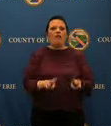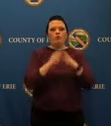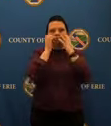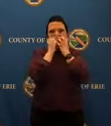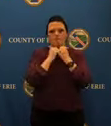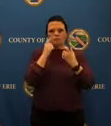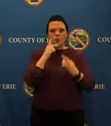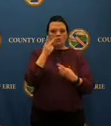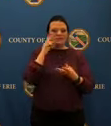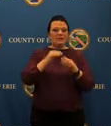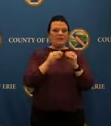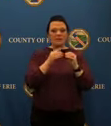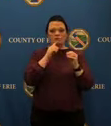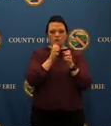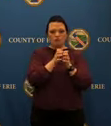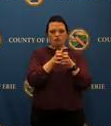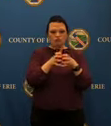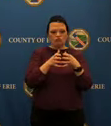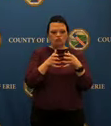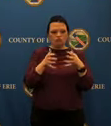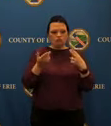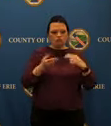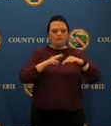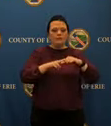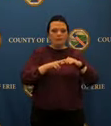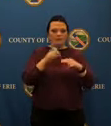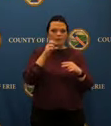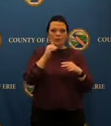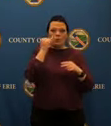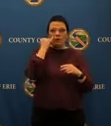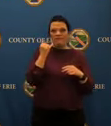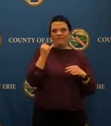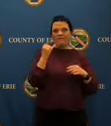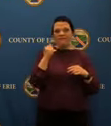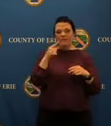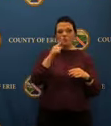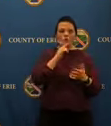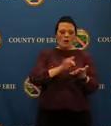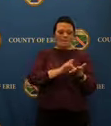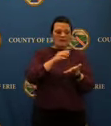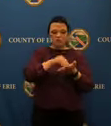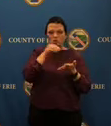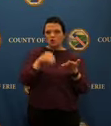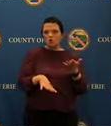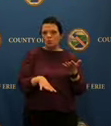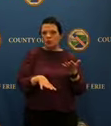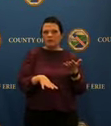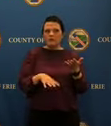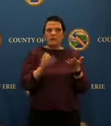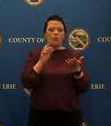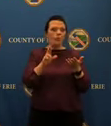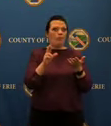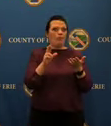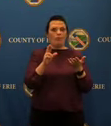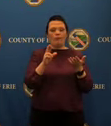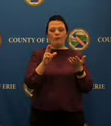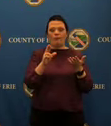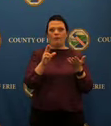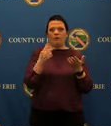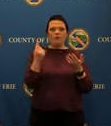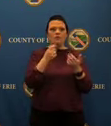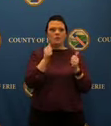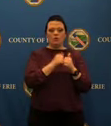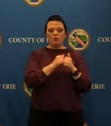see that the numbers are growing and growing and growing. So if you're a medical student and or an MP, somebody